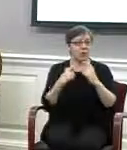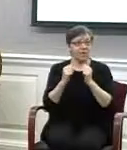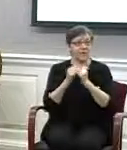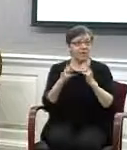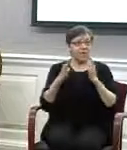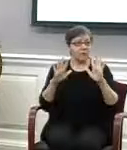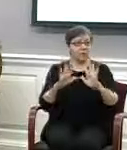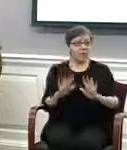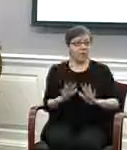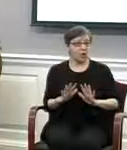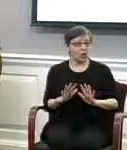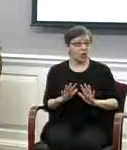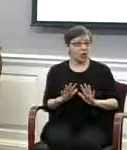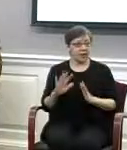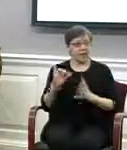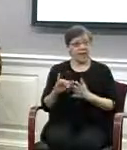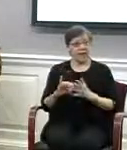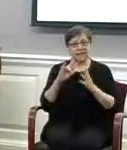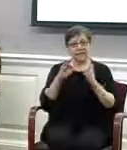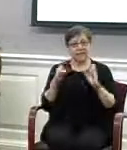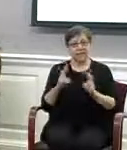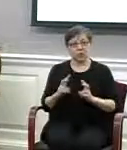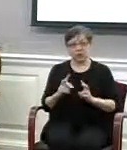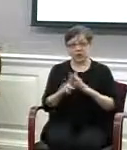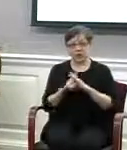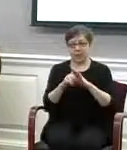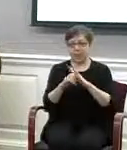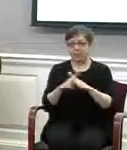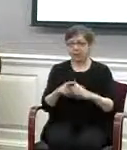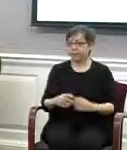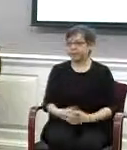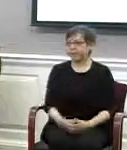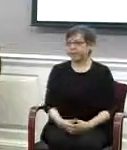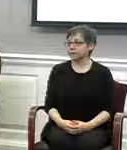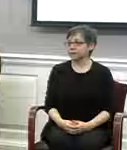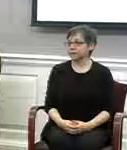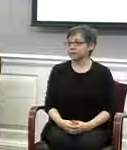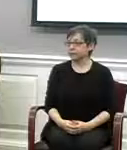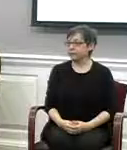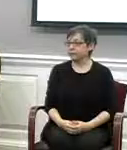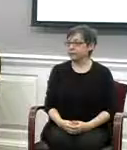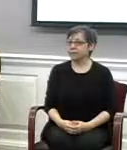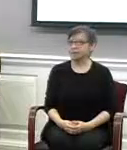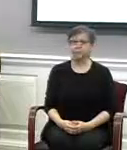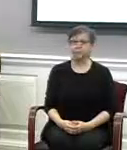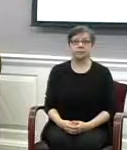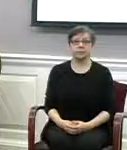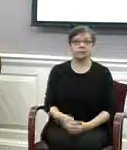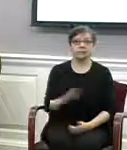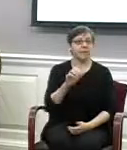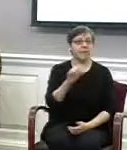time of the study, those were some of the issues that came up. Good question, Adam.